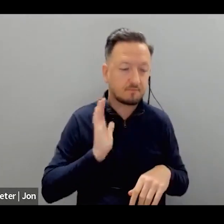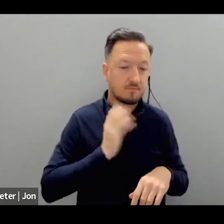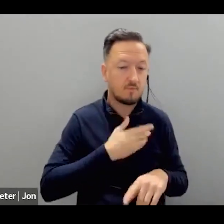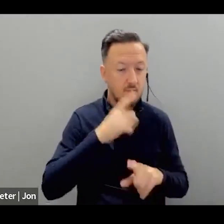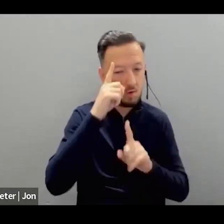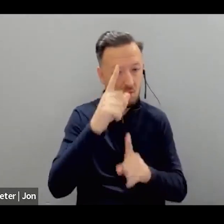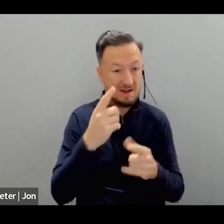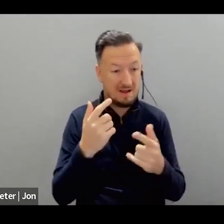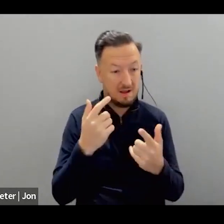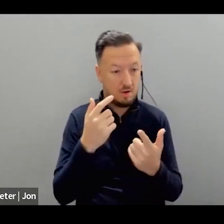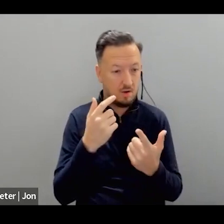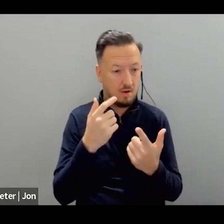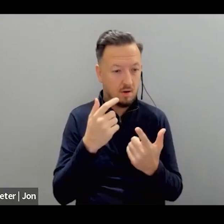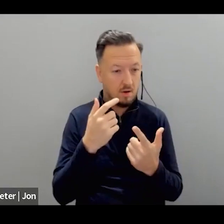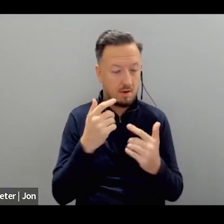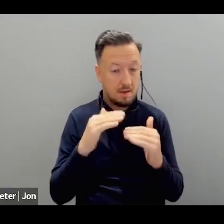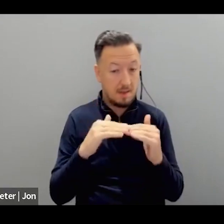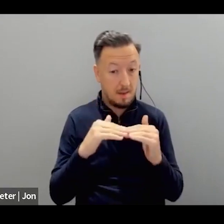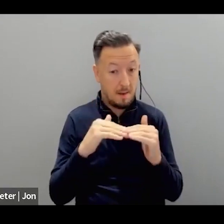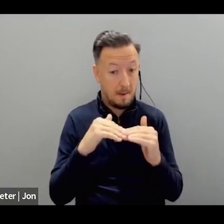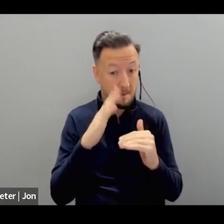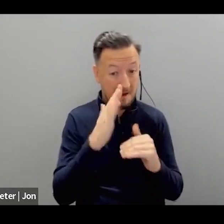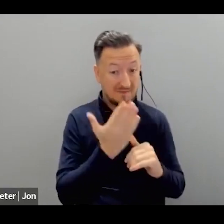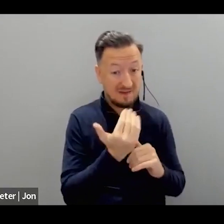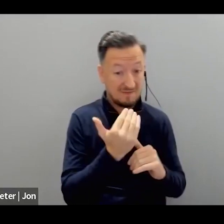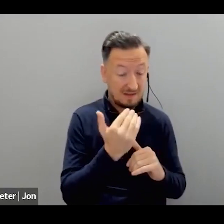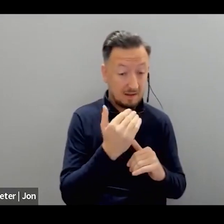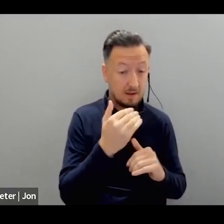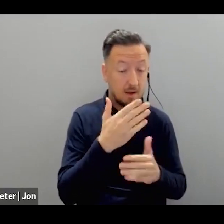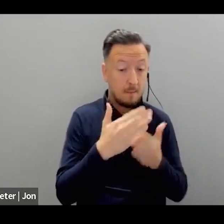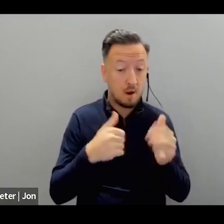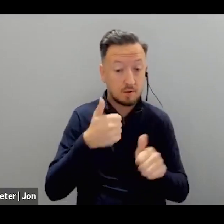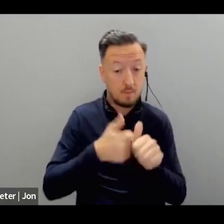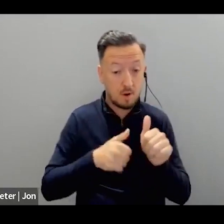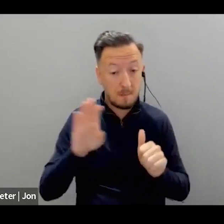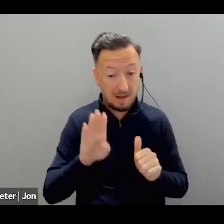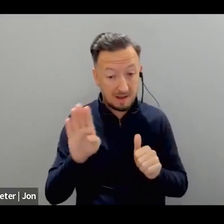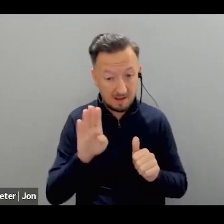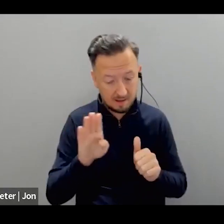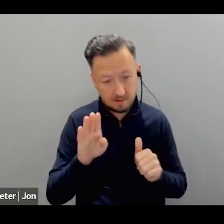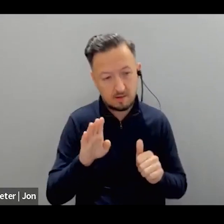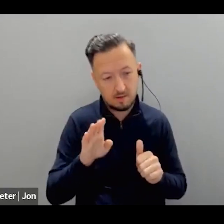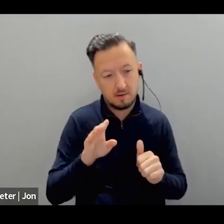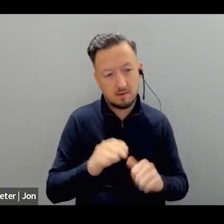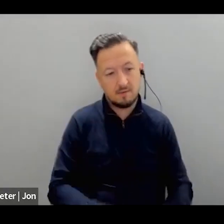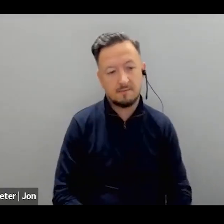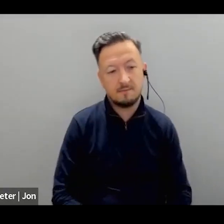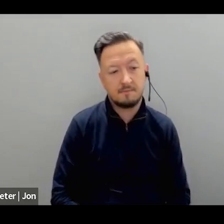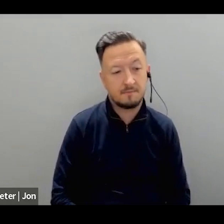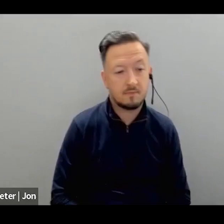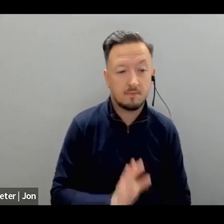action level, is if we're above 15 parts per billion in our 90th percentile when we do our compliance sampling.